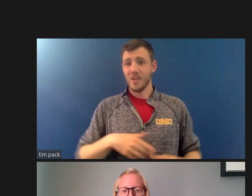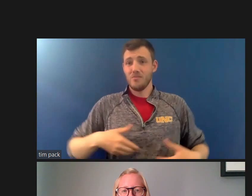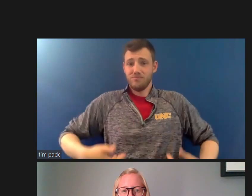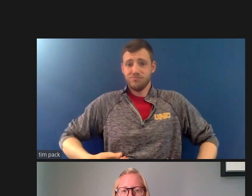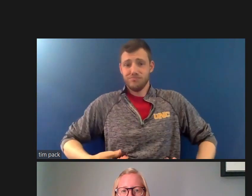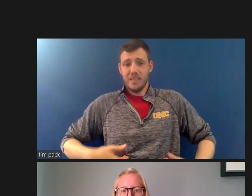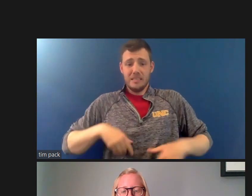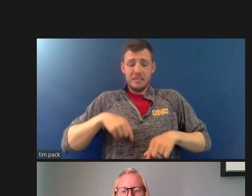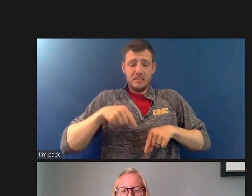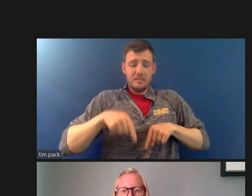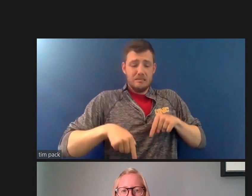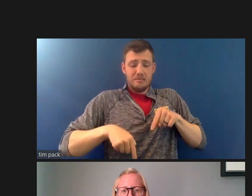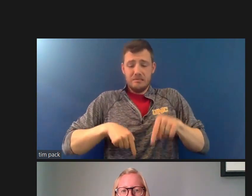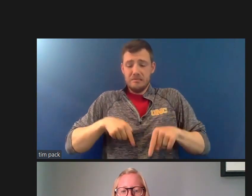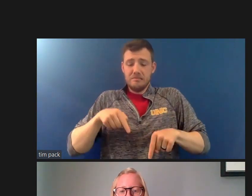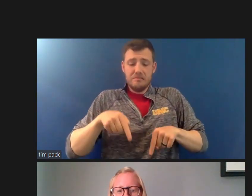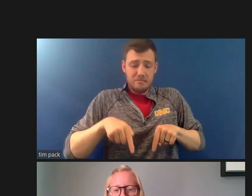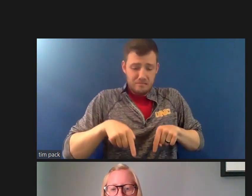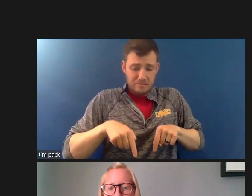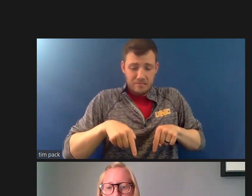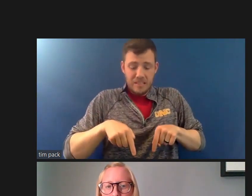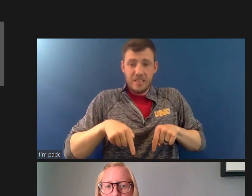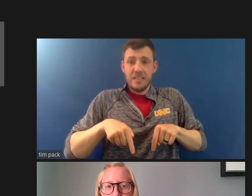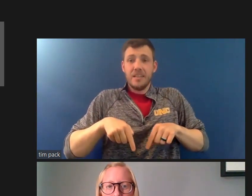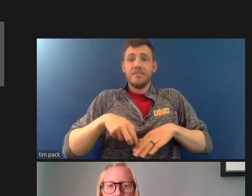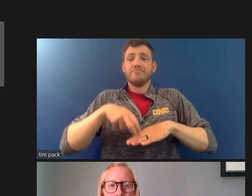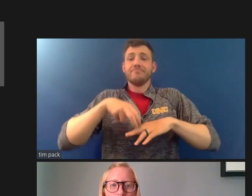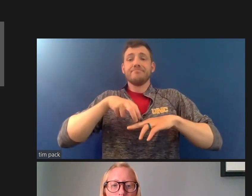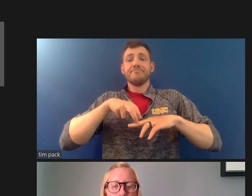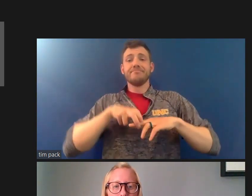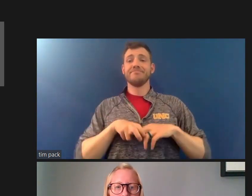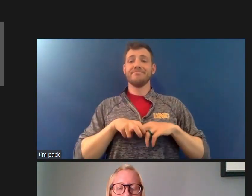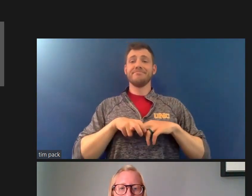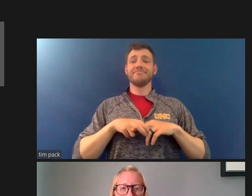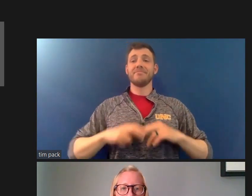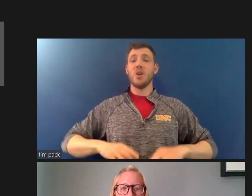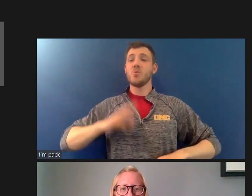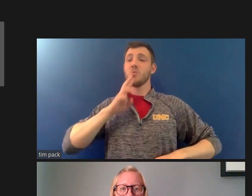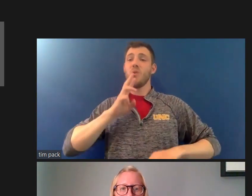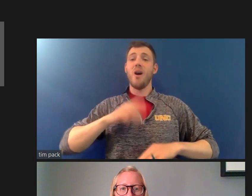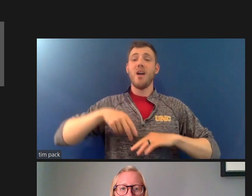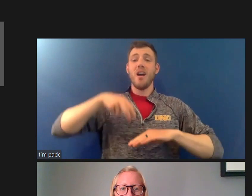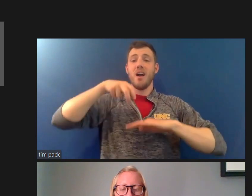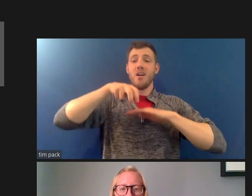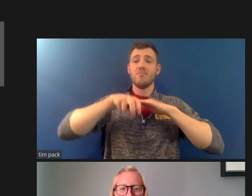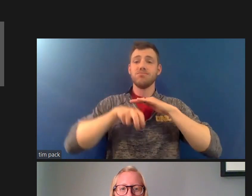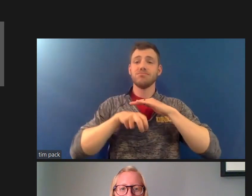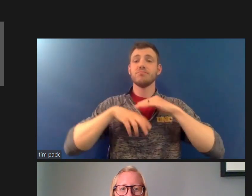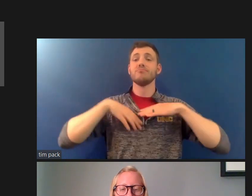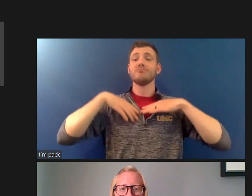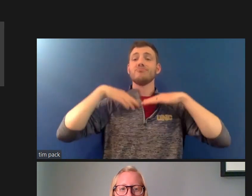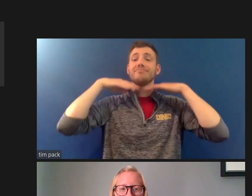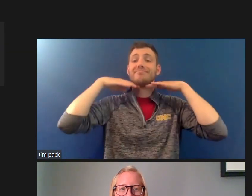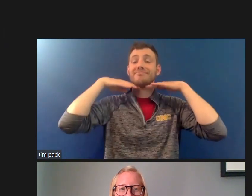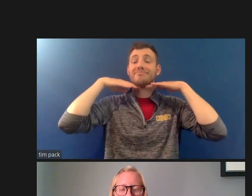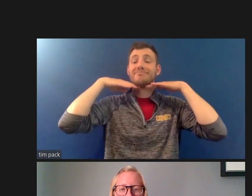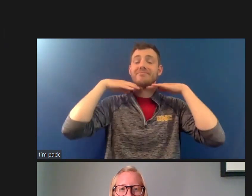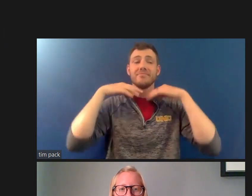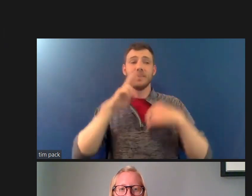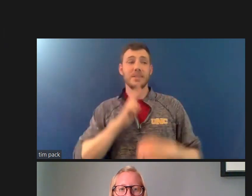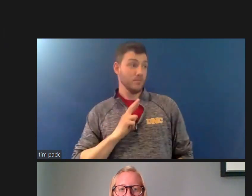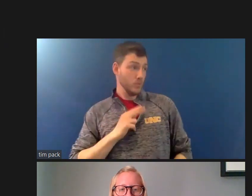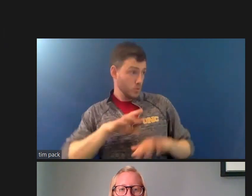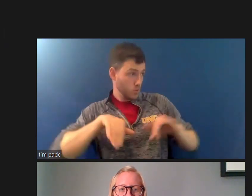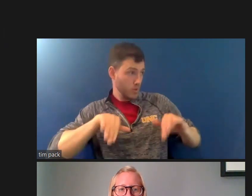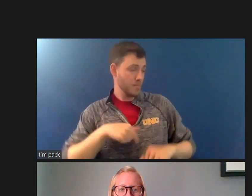of the pool and sat there up to his neck in water, smiling proudly at Ralph. Aren't you going to swim? Piggy shook his